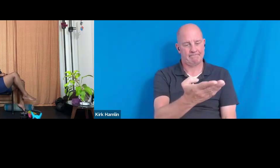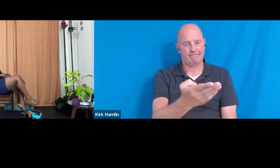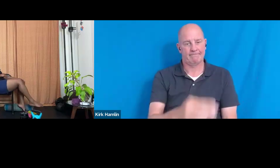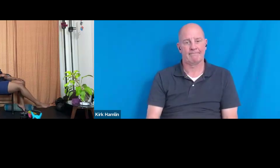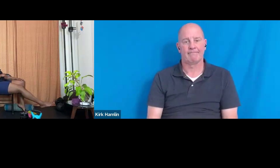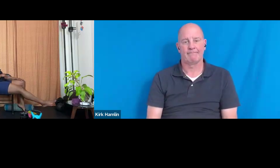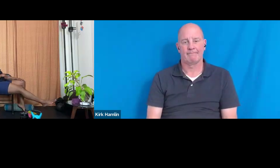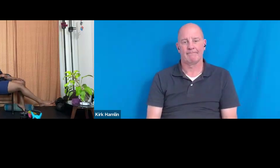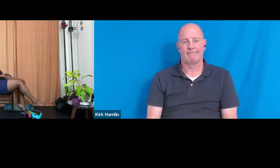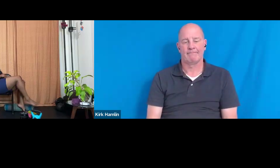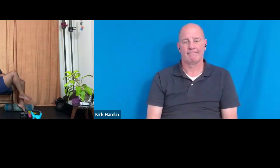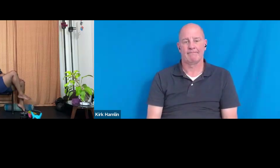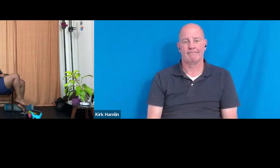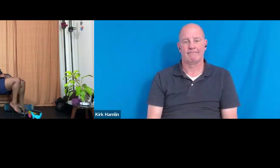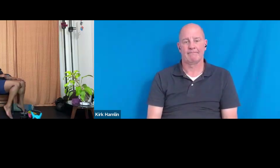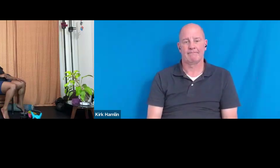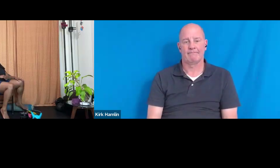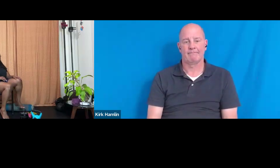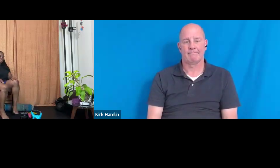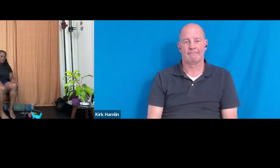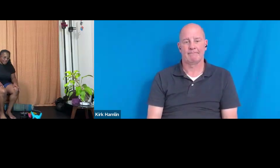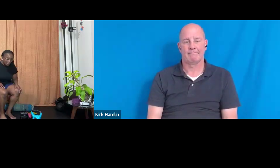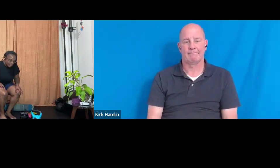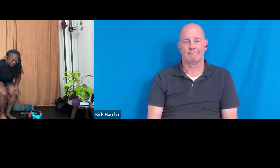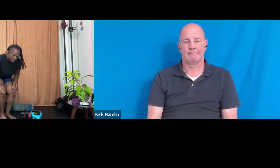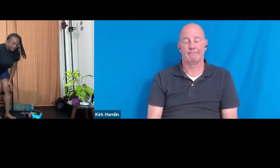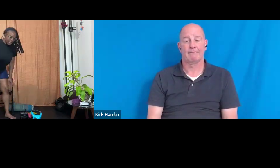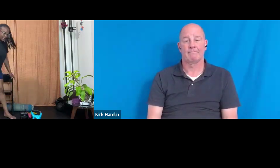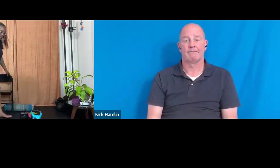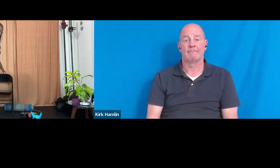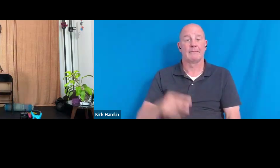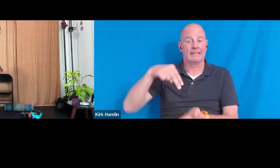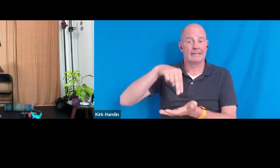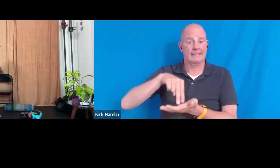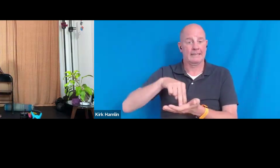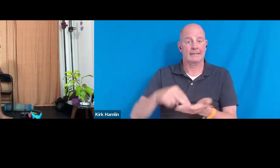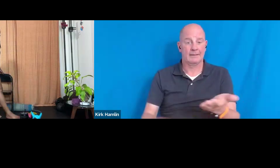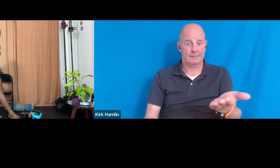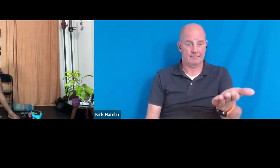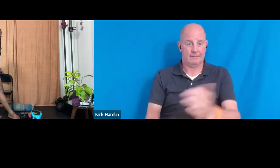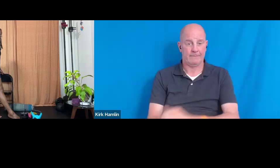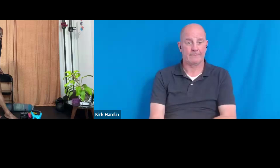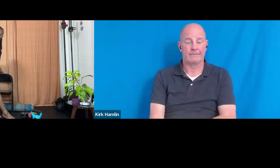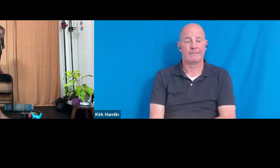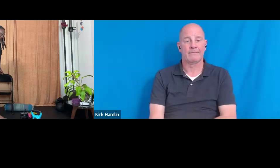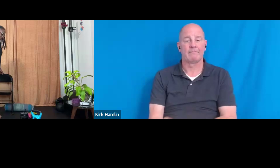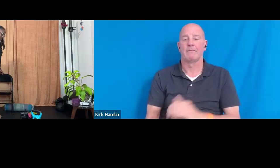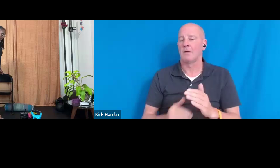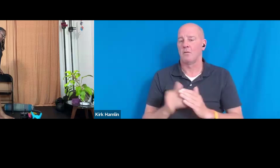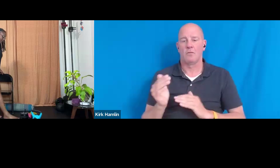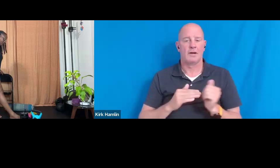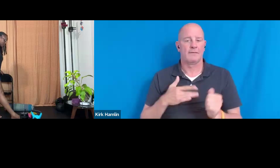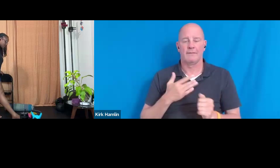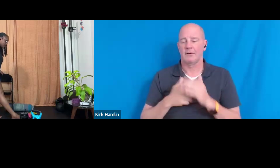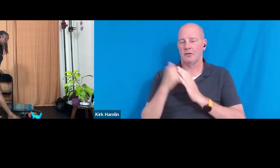going to slide up and down for heel slides. If you're standing, you'll slide whatever weight is comfortable away from